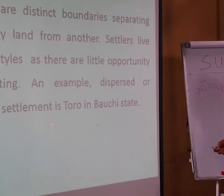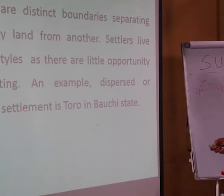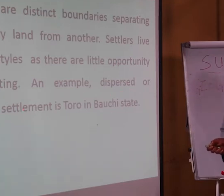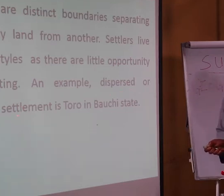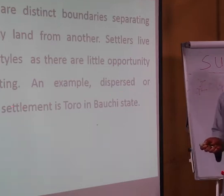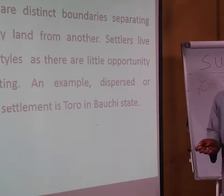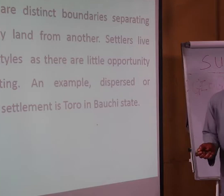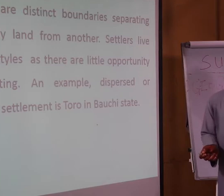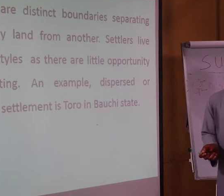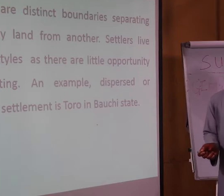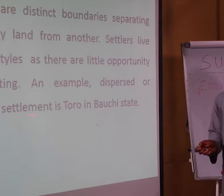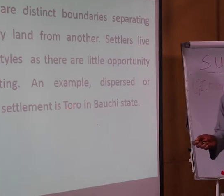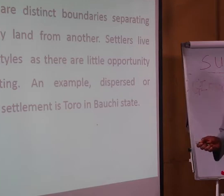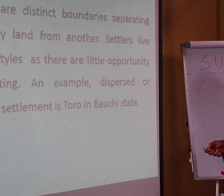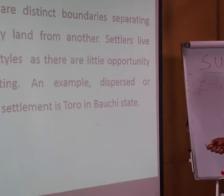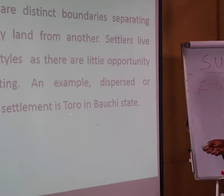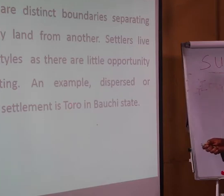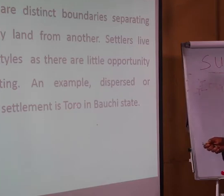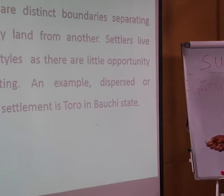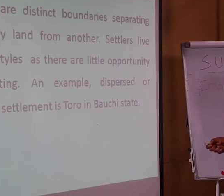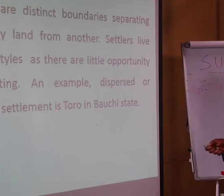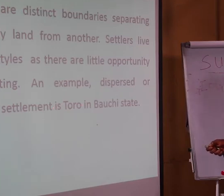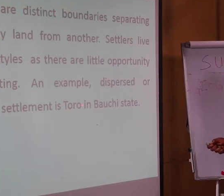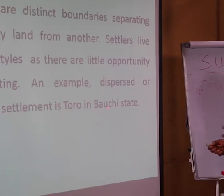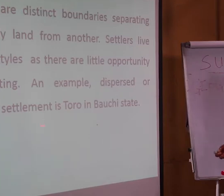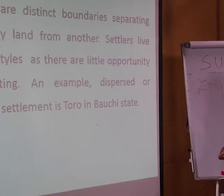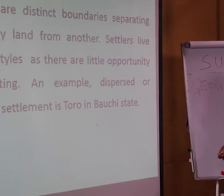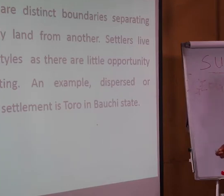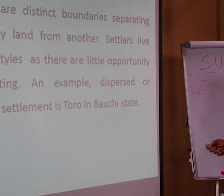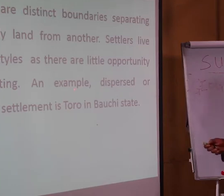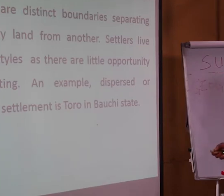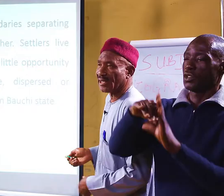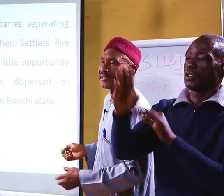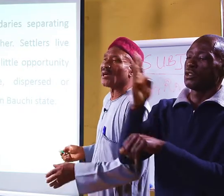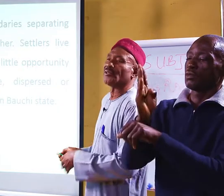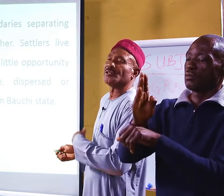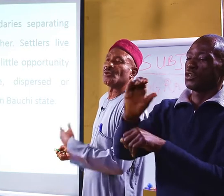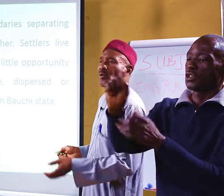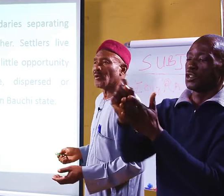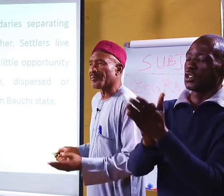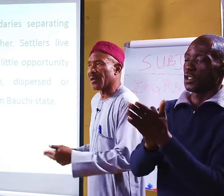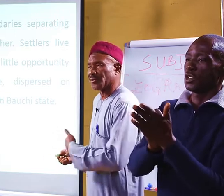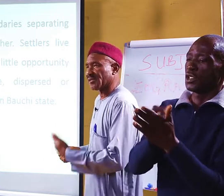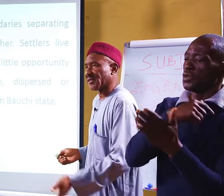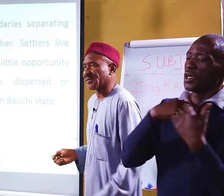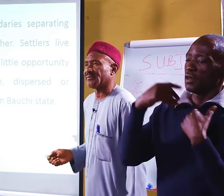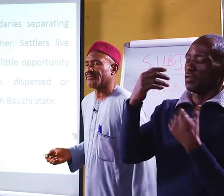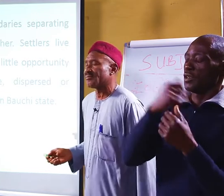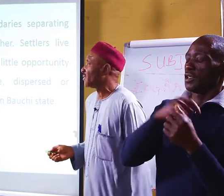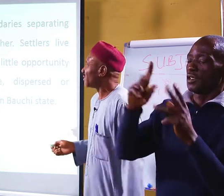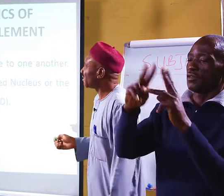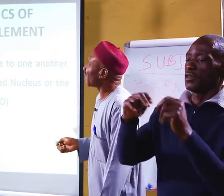scattered settlement, is very common in Toro in Bauchi State, a town in Toro in Bauchi